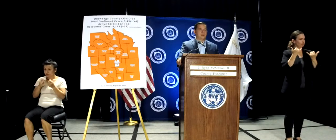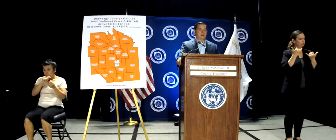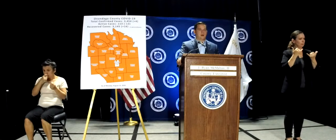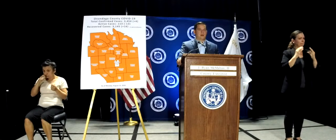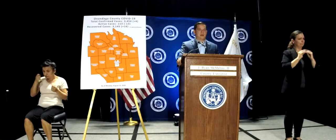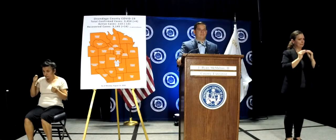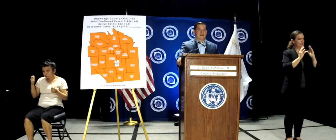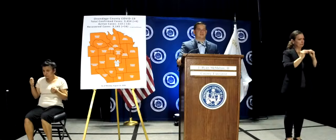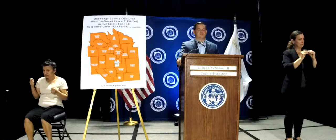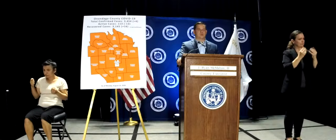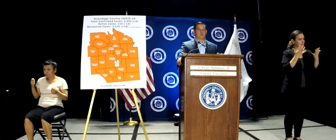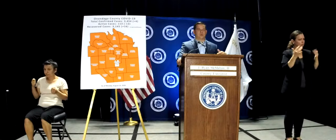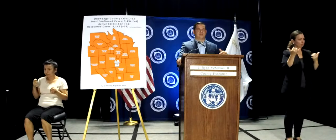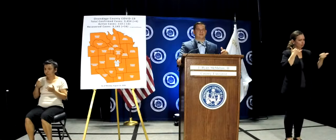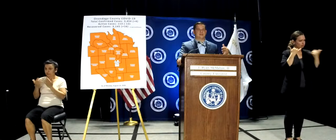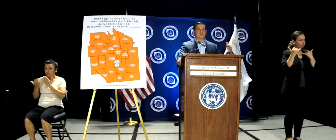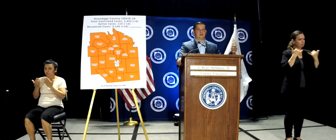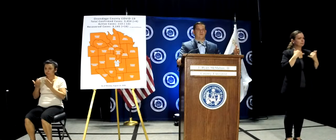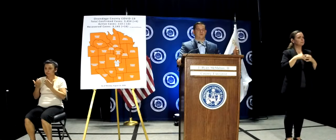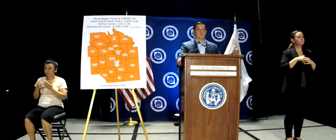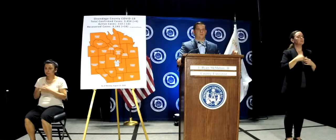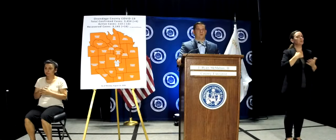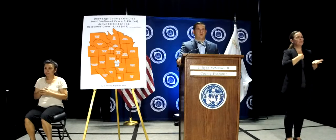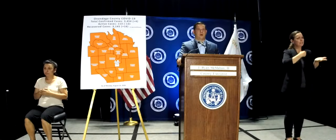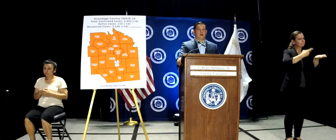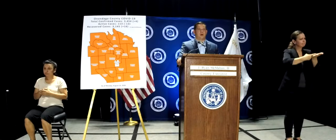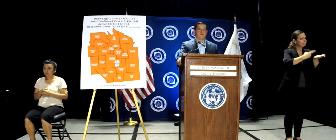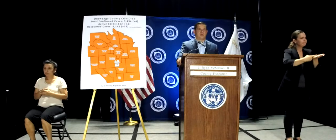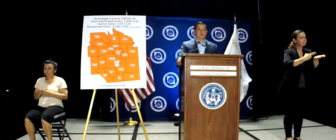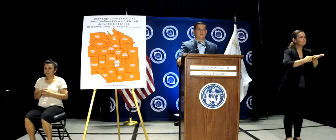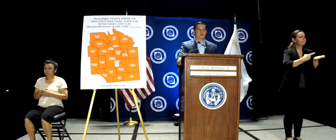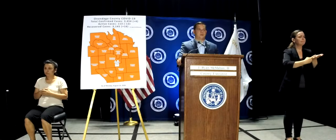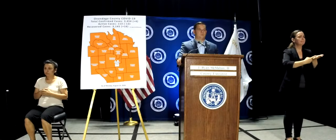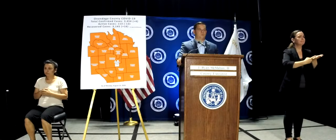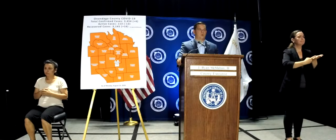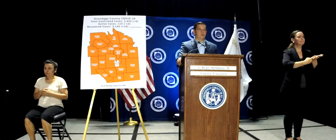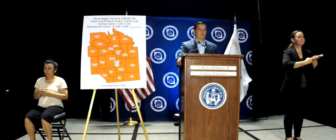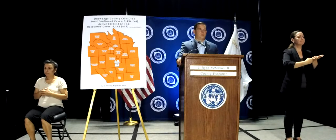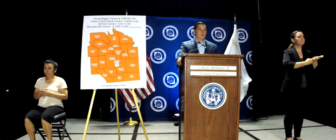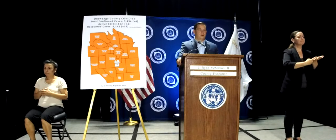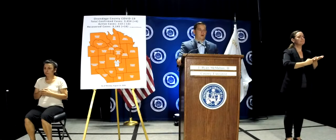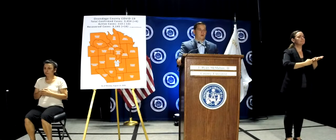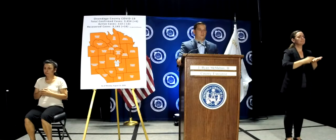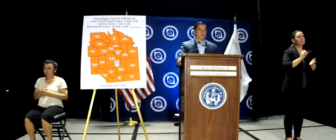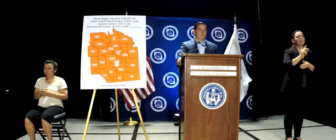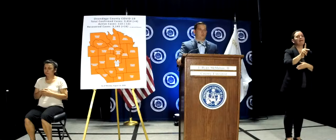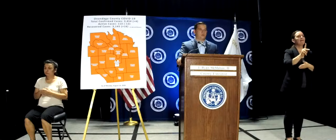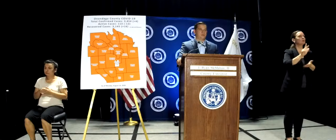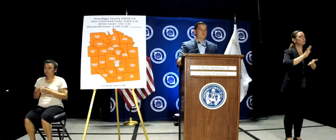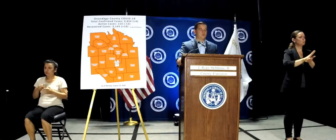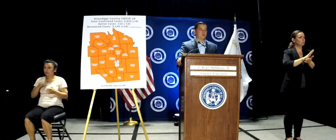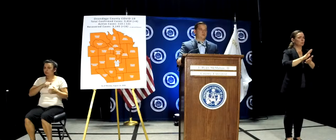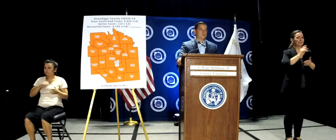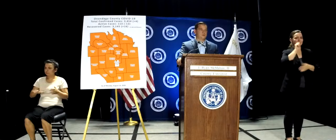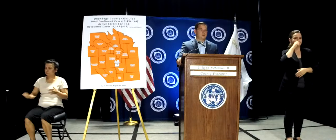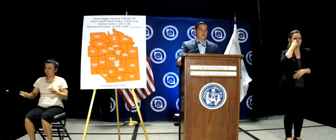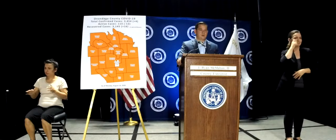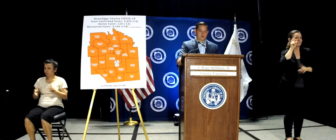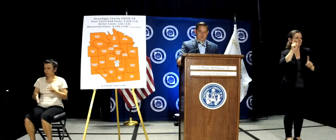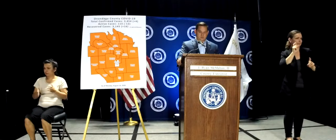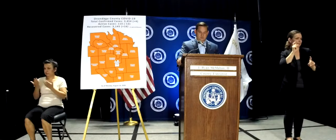about a back-to-school testing effort, voluntary, with employees